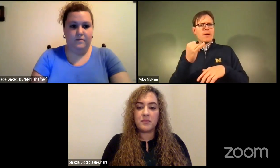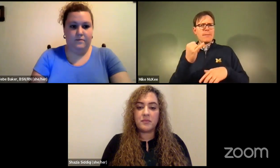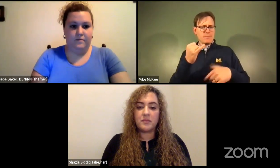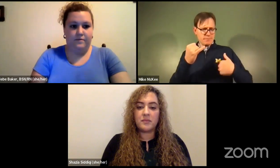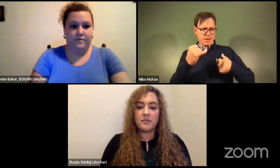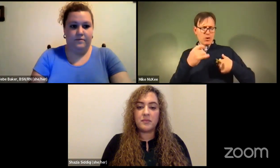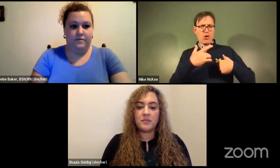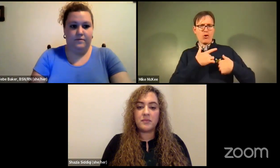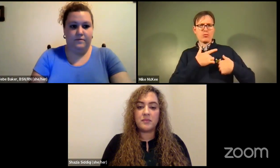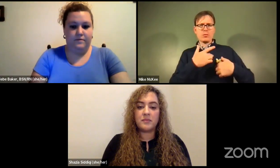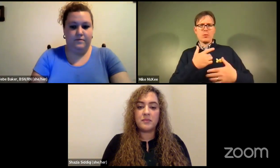clot.